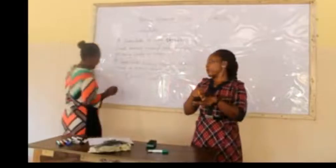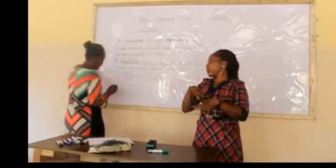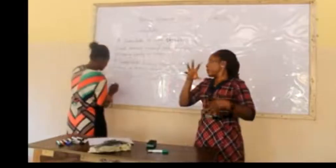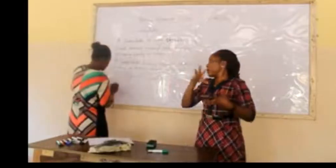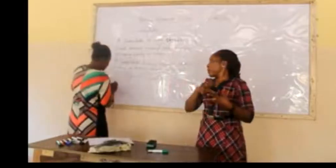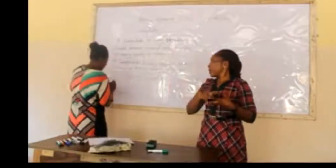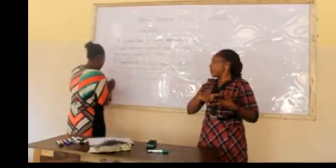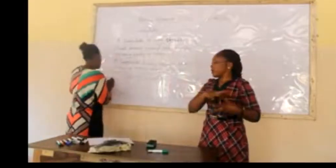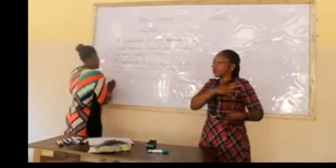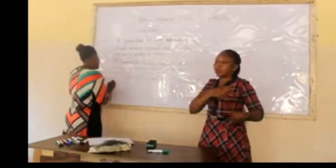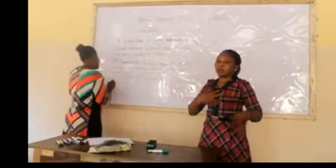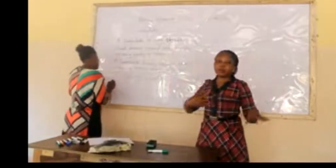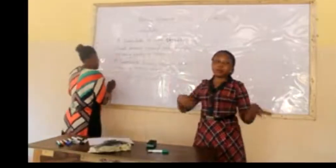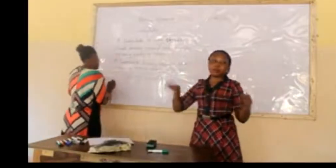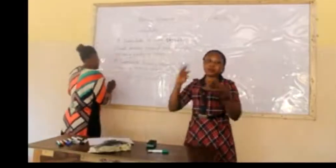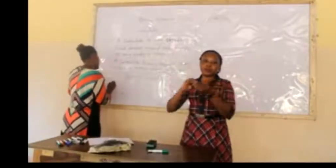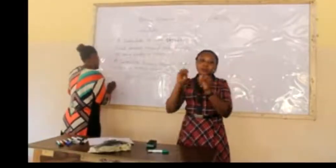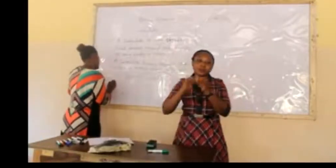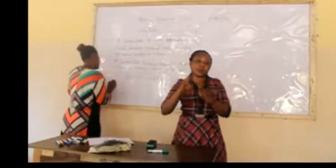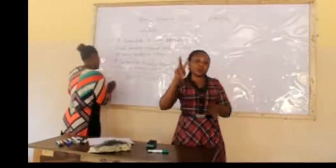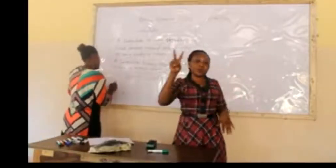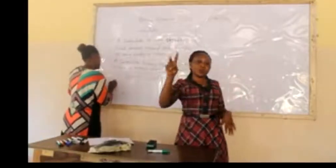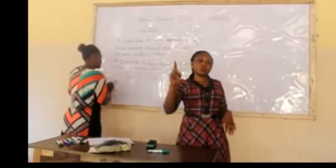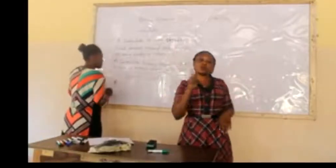2, artificial satellite.